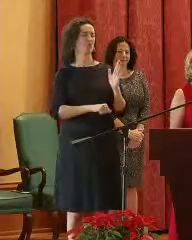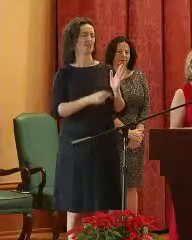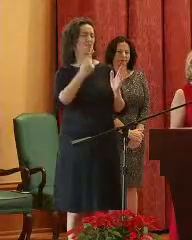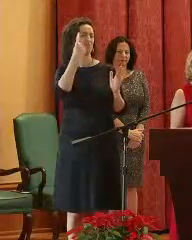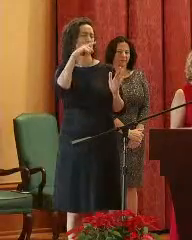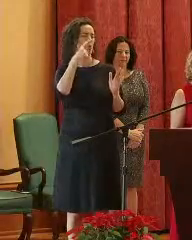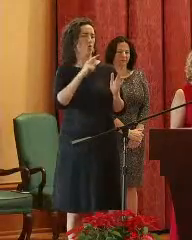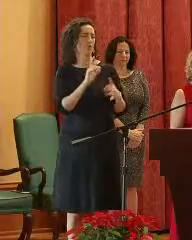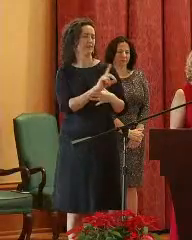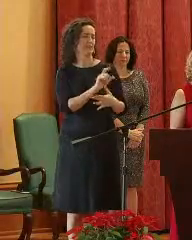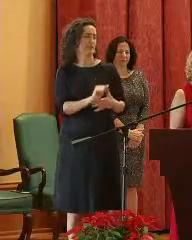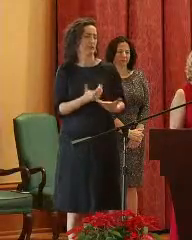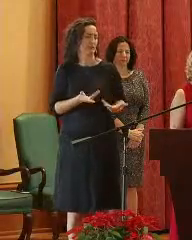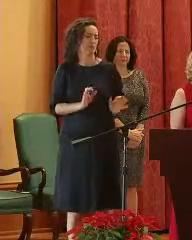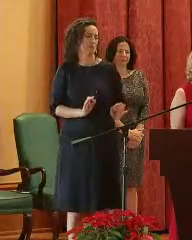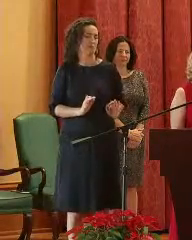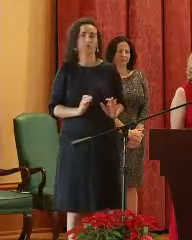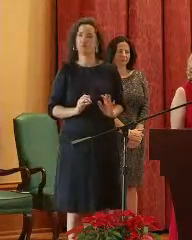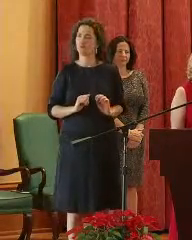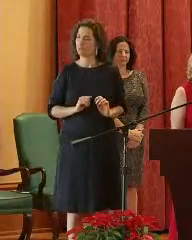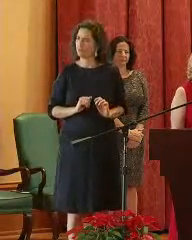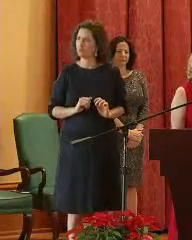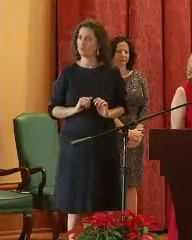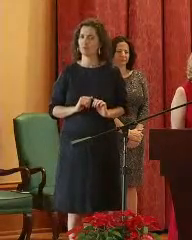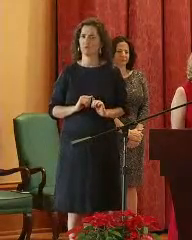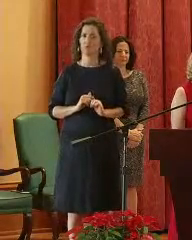Jen's disabilities.